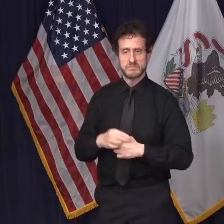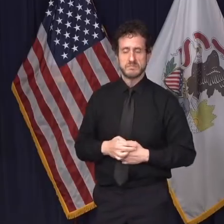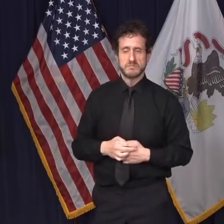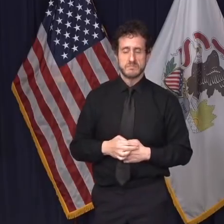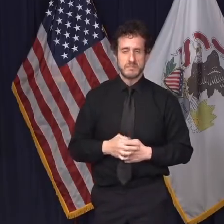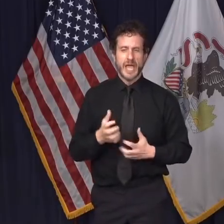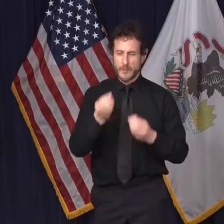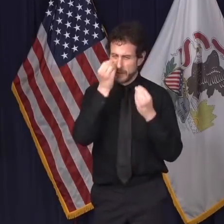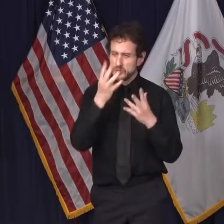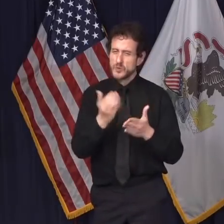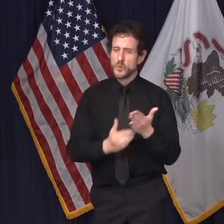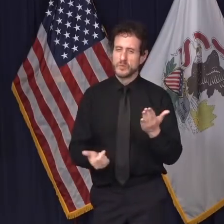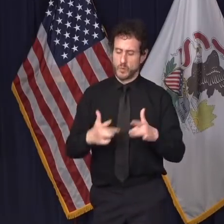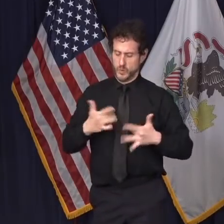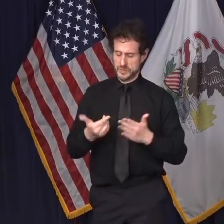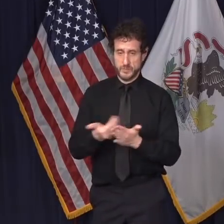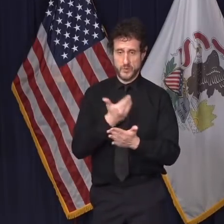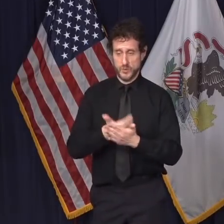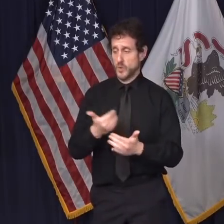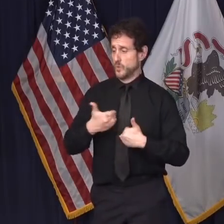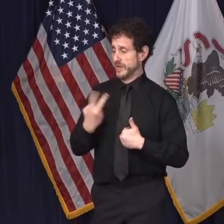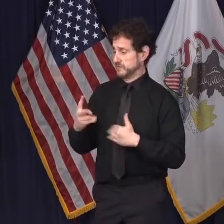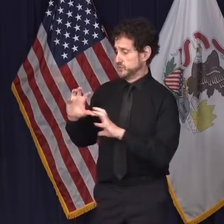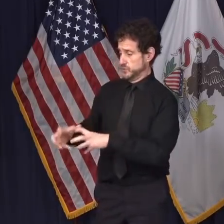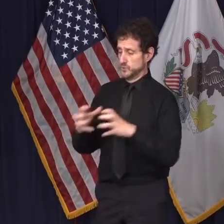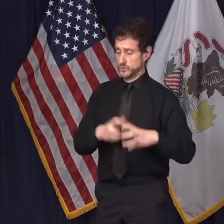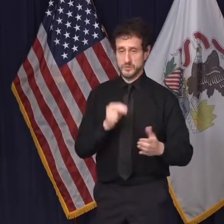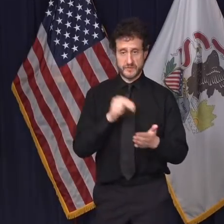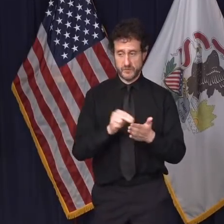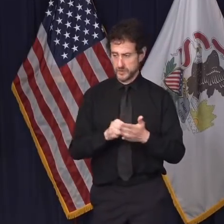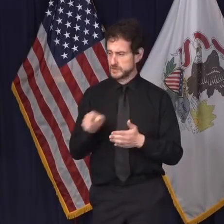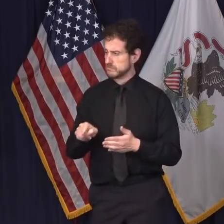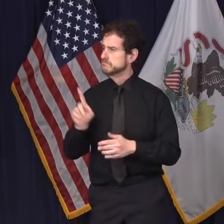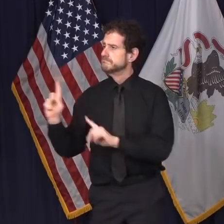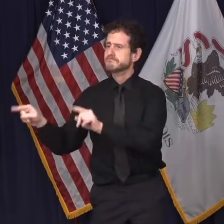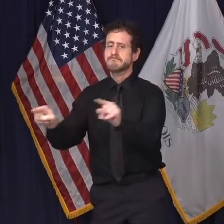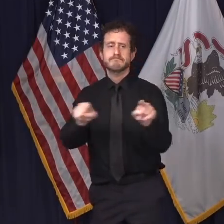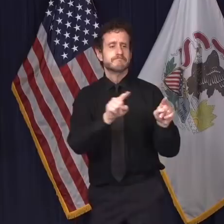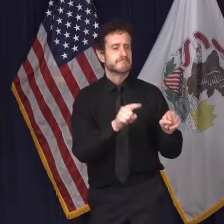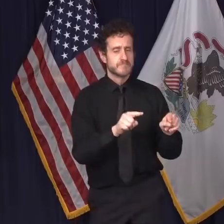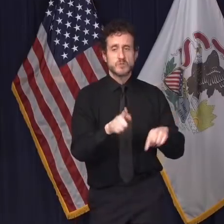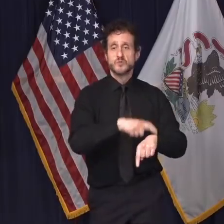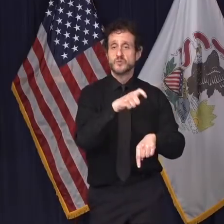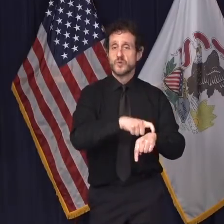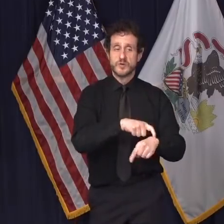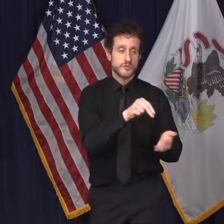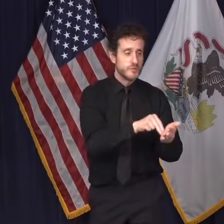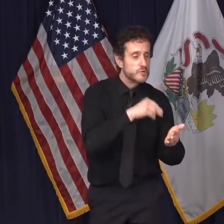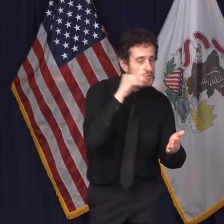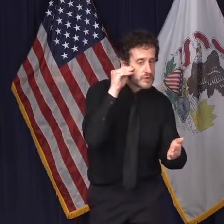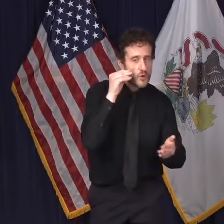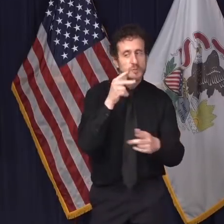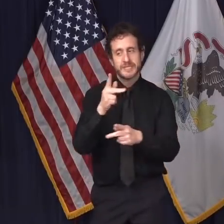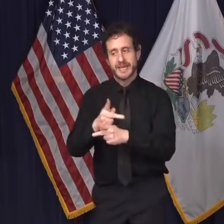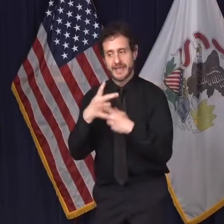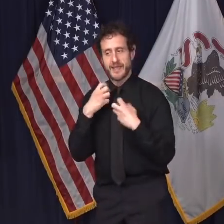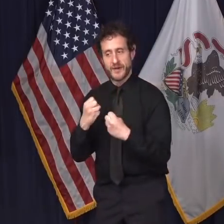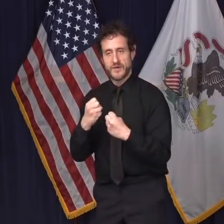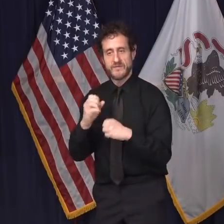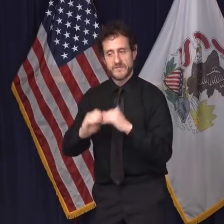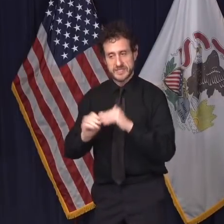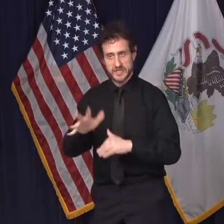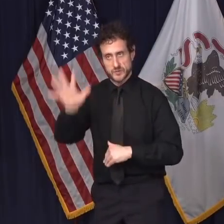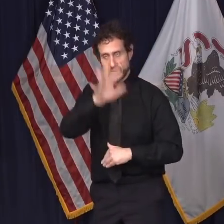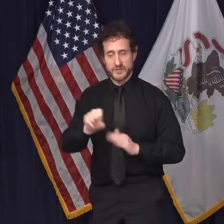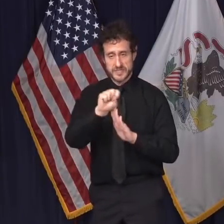two groups of nurses fanning out to long-term care facilities around the state. One group of